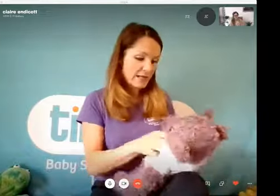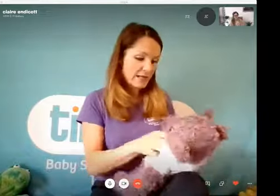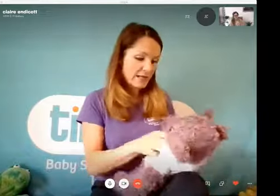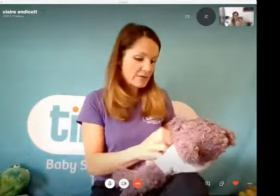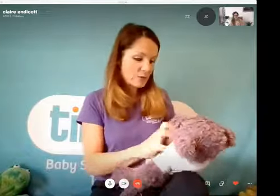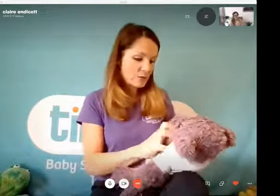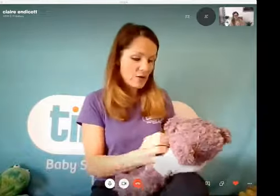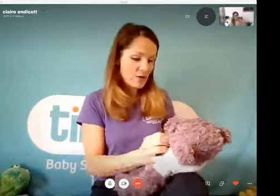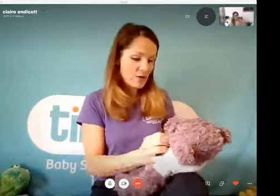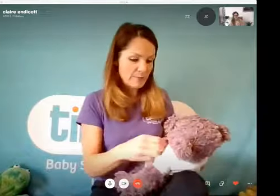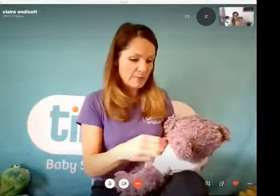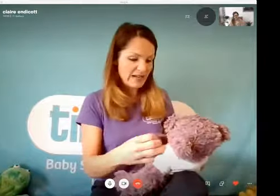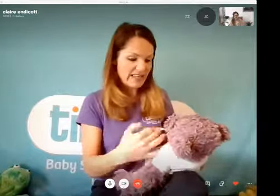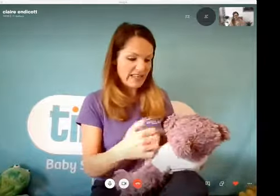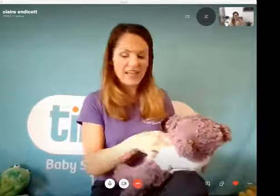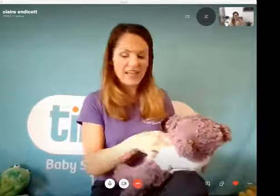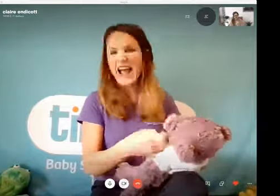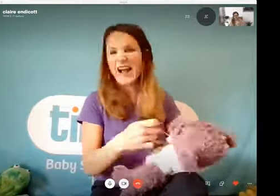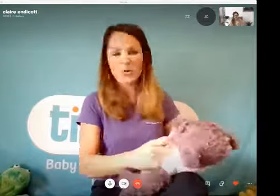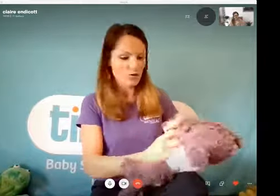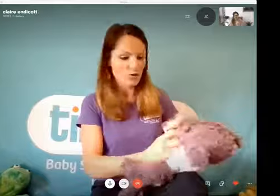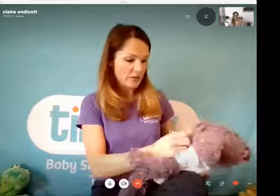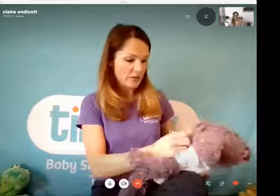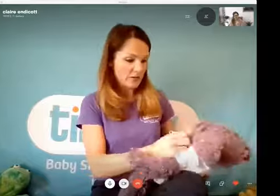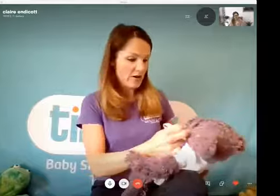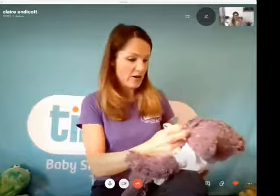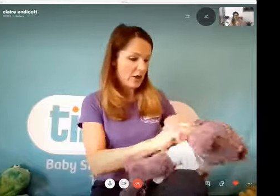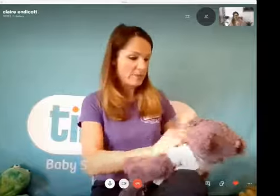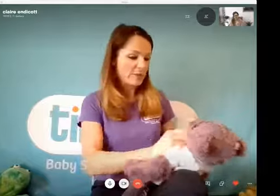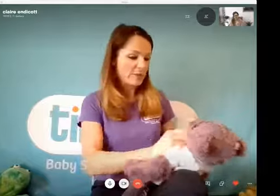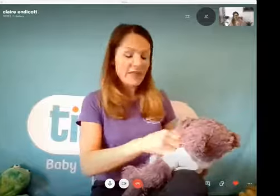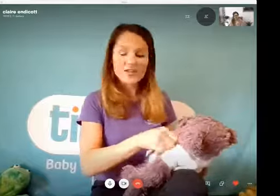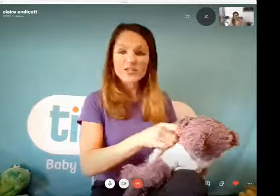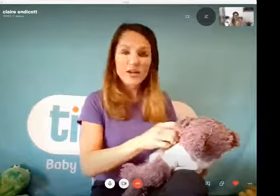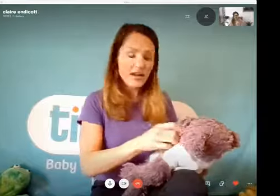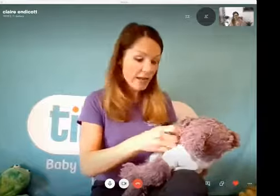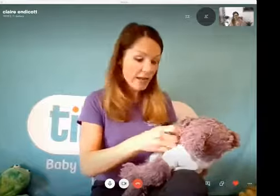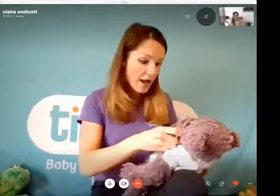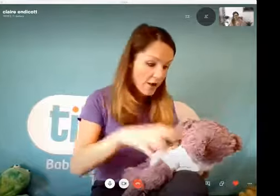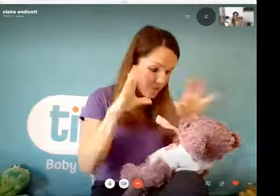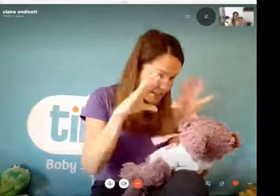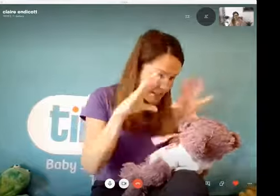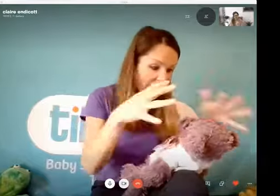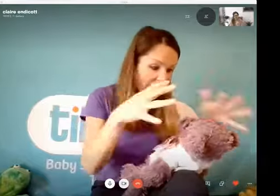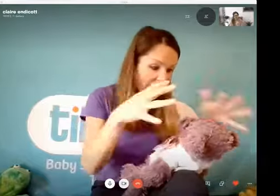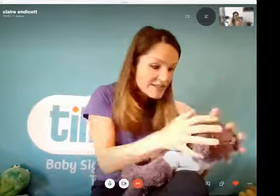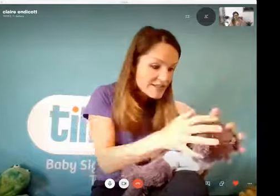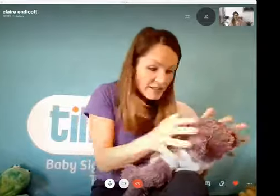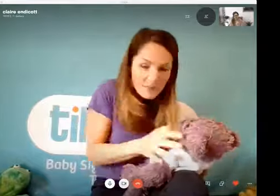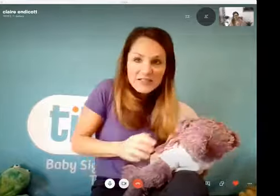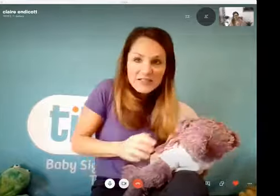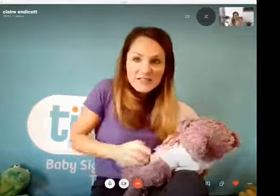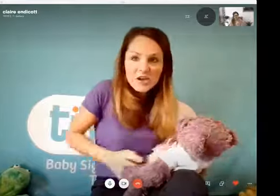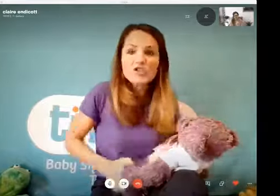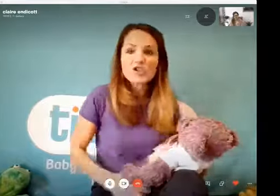they all love a bit of singing, no matter how good or bad we are at home. They just like face to face, bit of touch, okay,